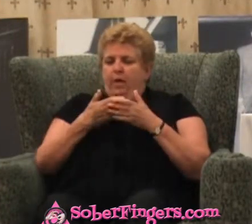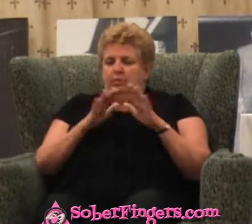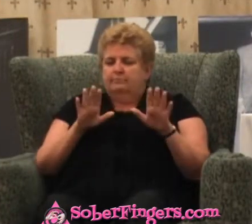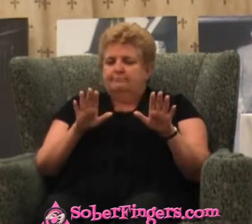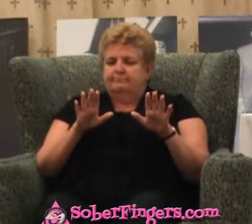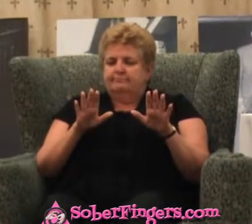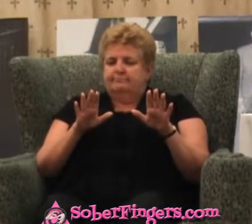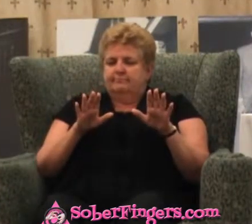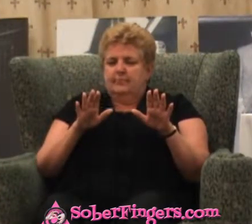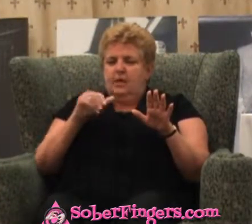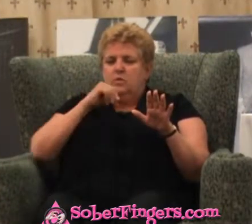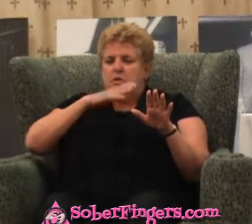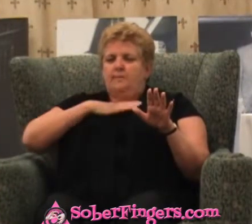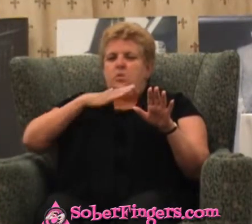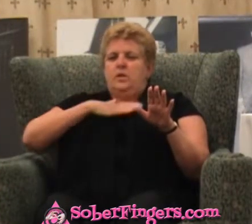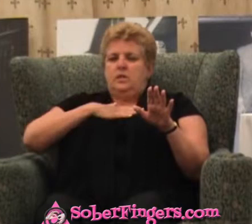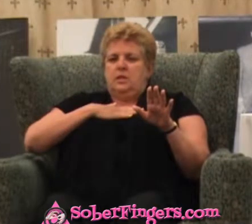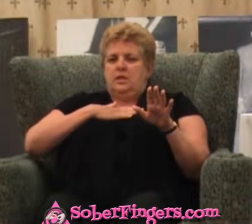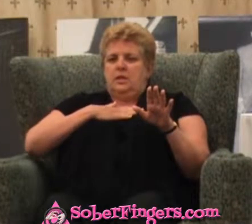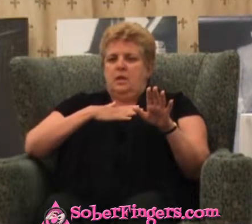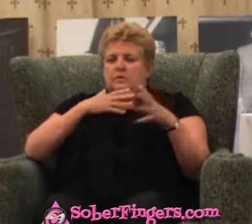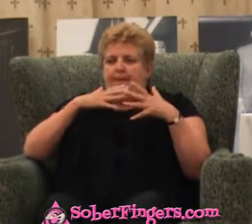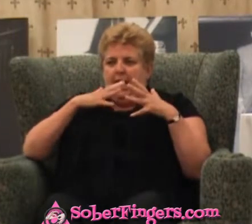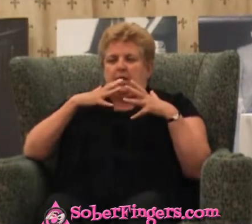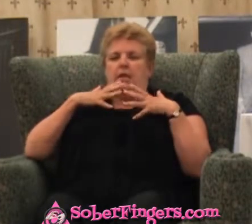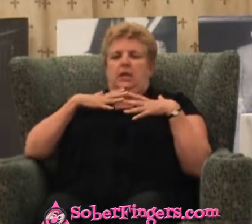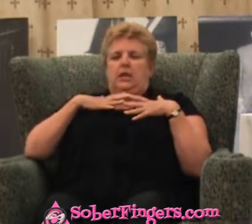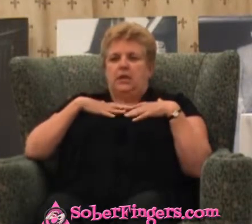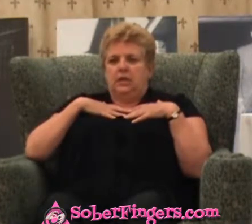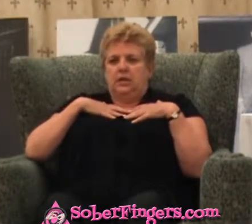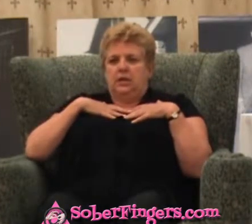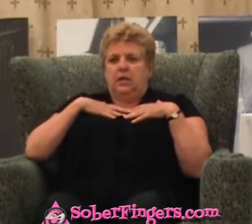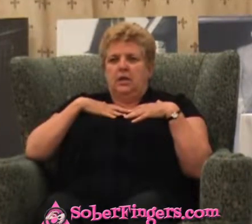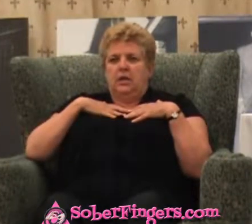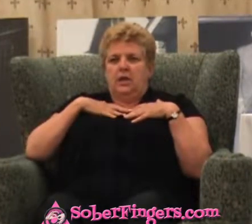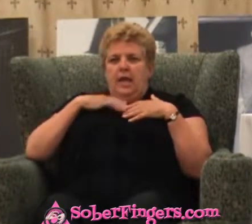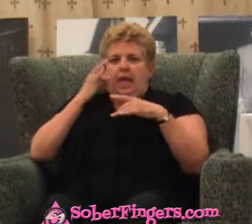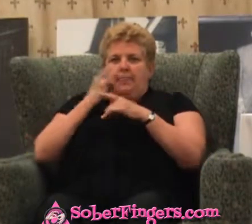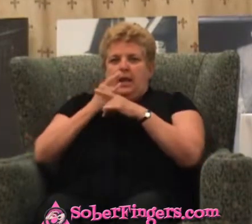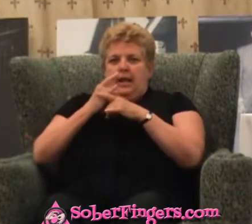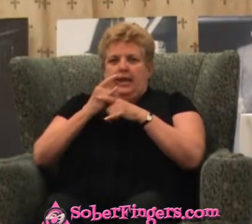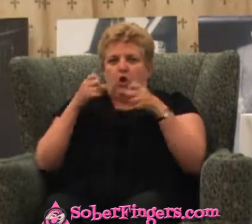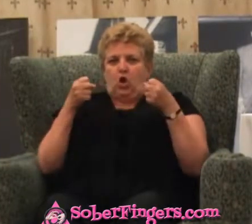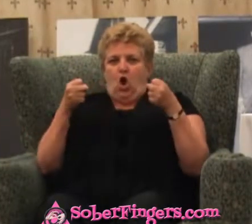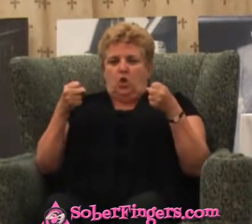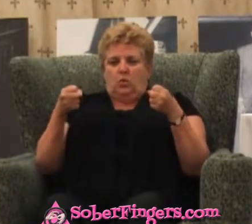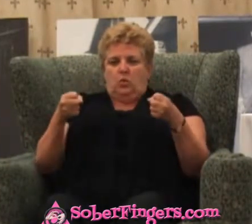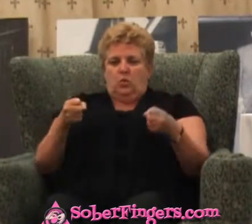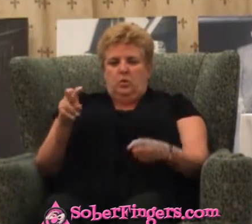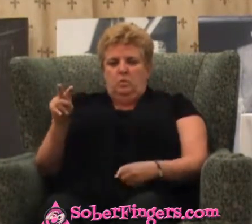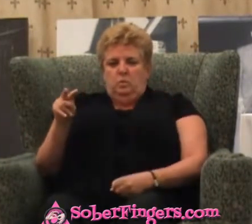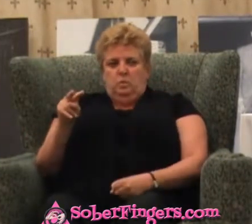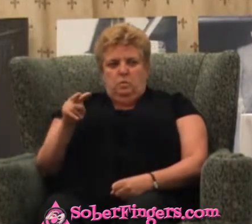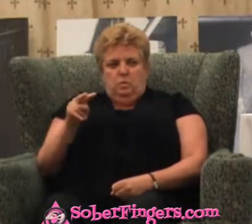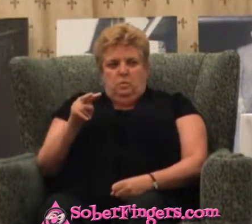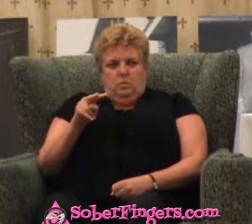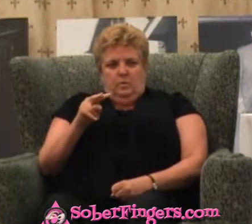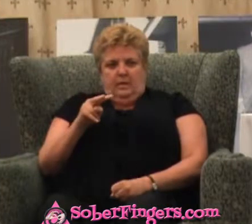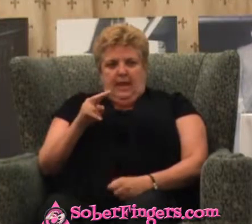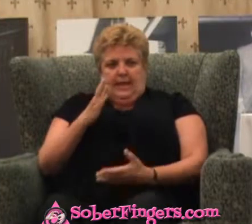not breathing well. I was panicky. And the liquor cart came down, and it stopped about 3